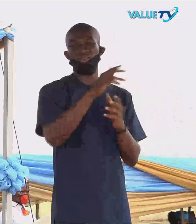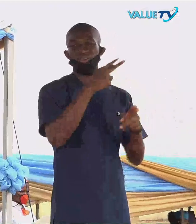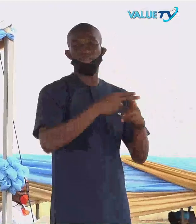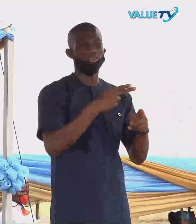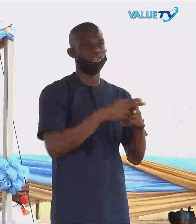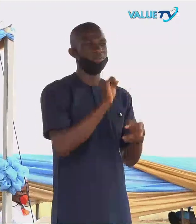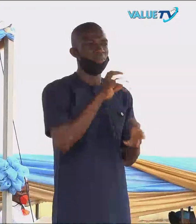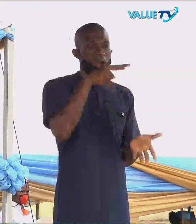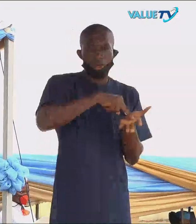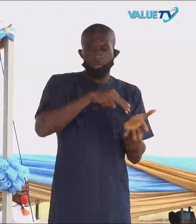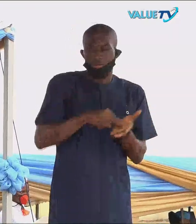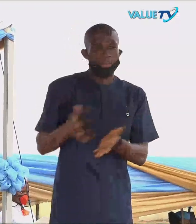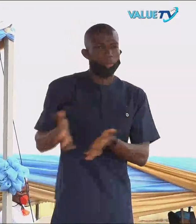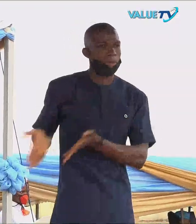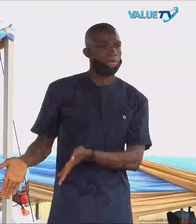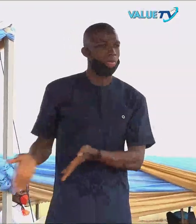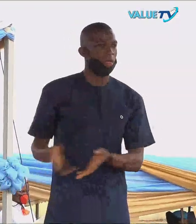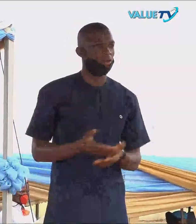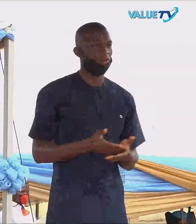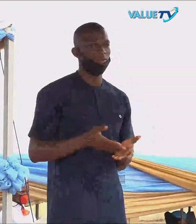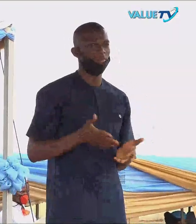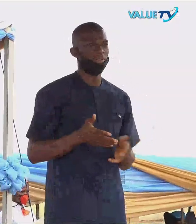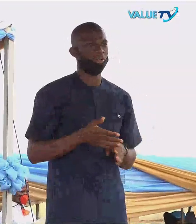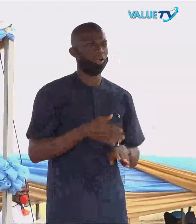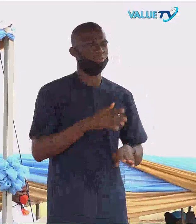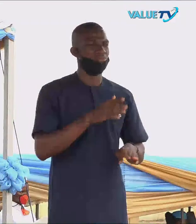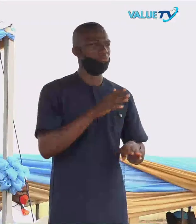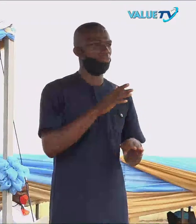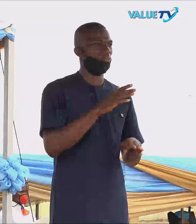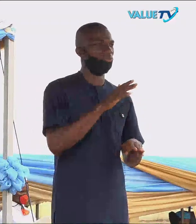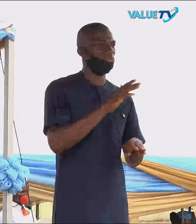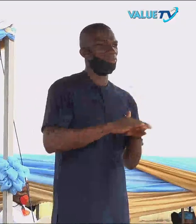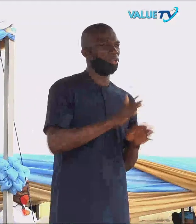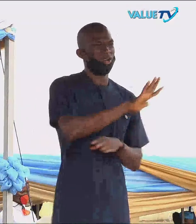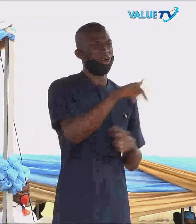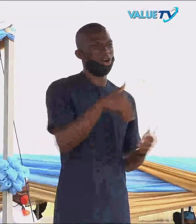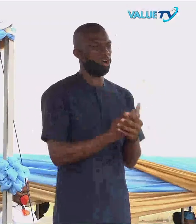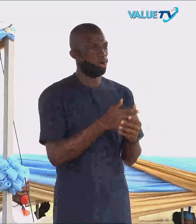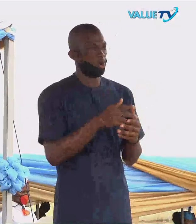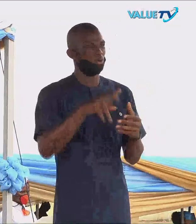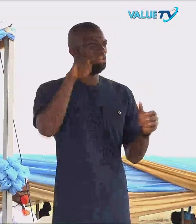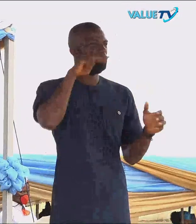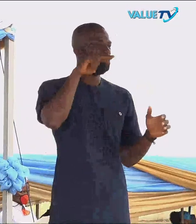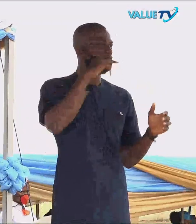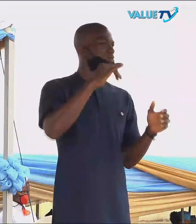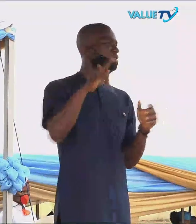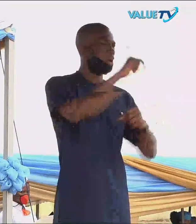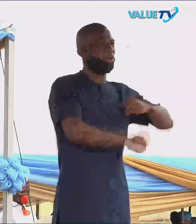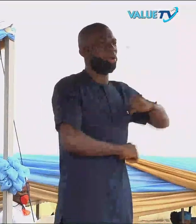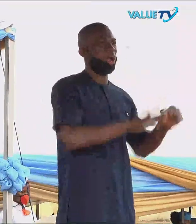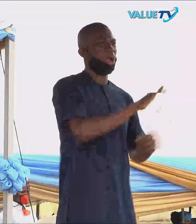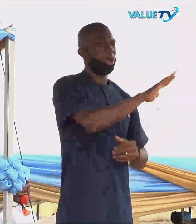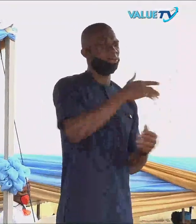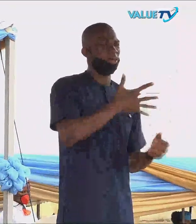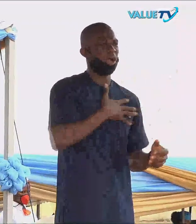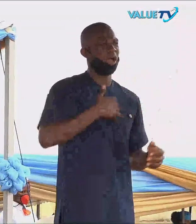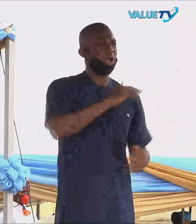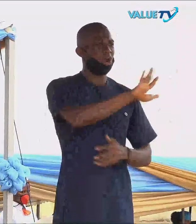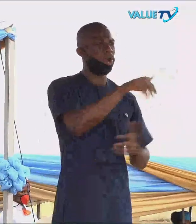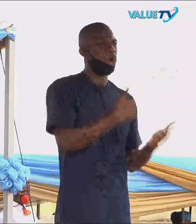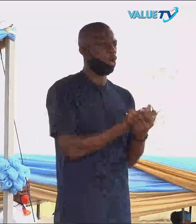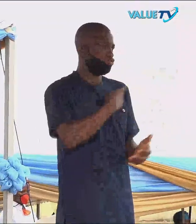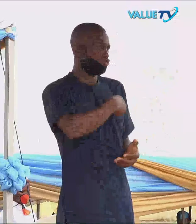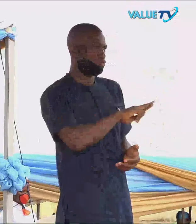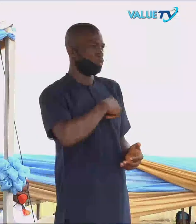I stand even on behalf of the Chaplaincy Nigerian Air Force and the entire religious specialty in the